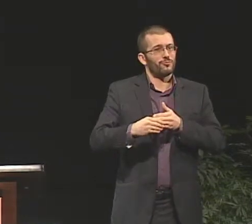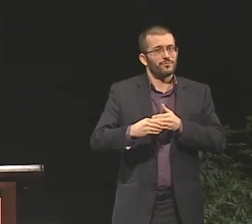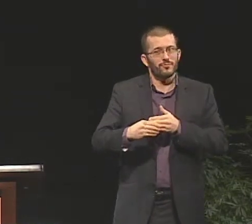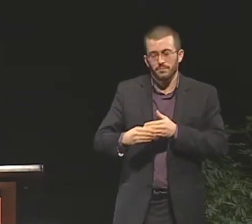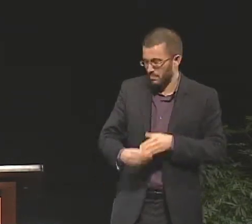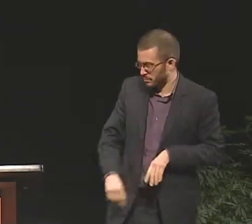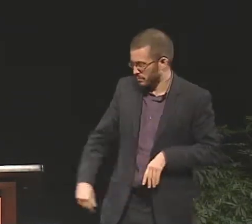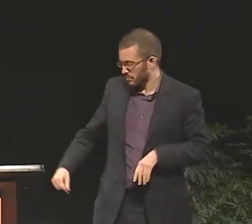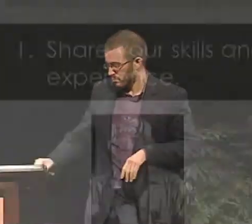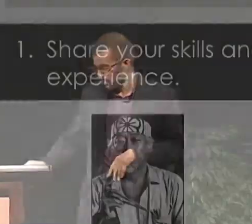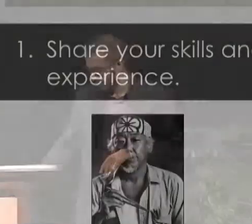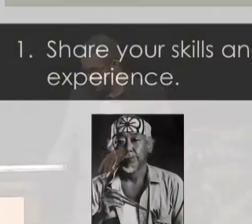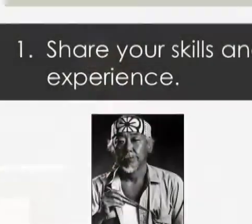in young deaf people.